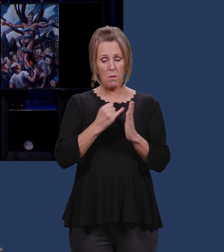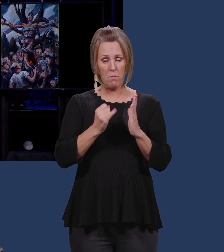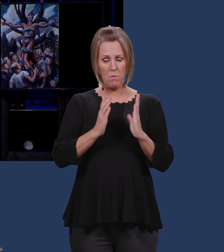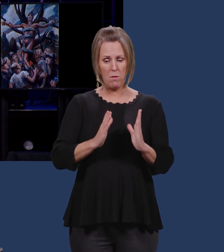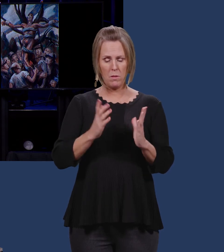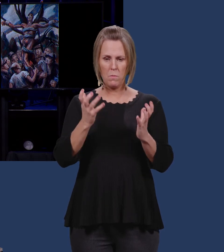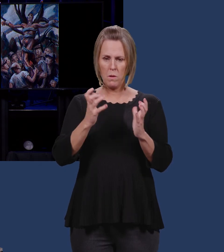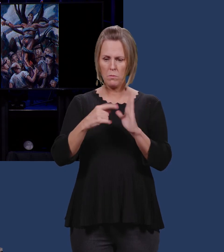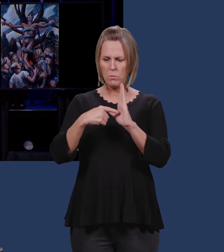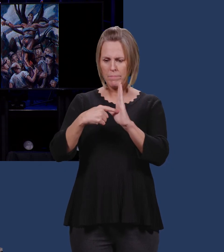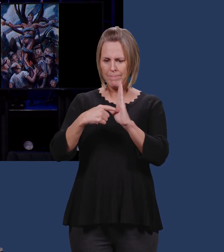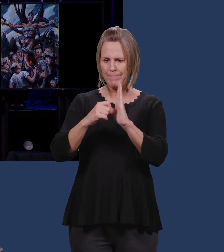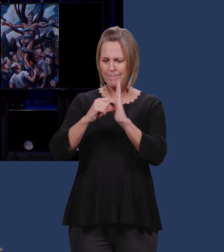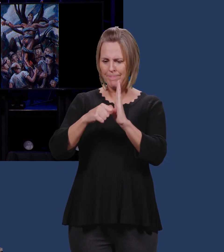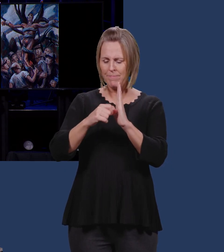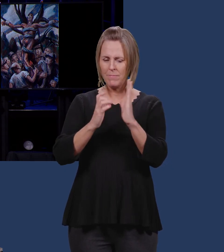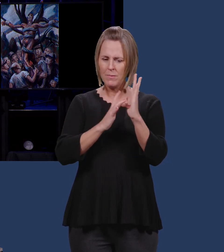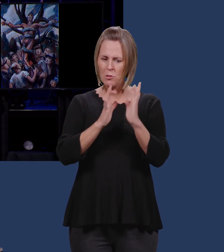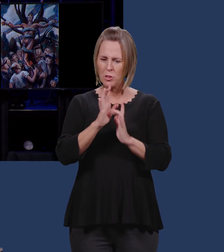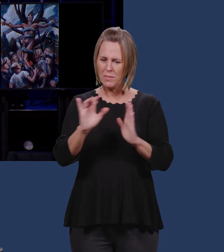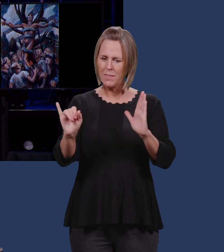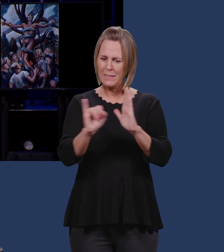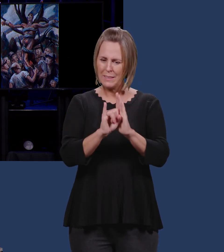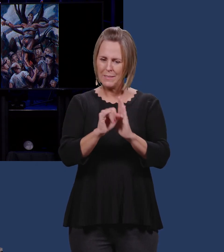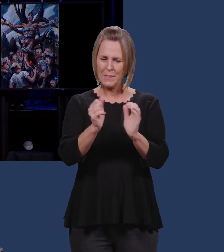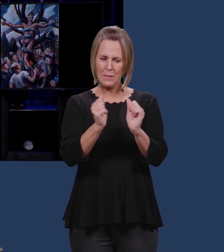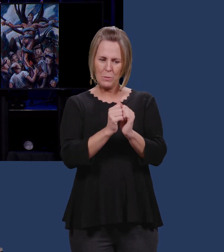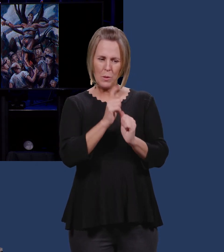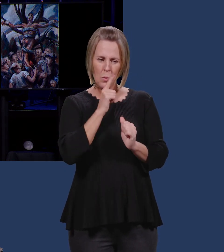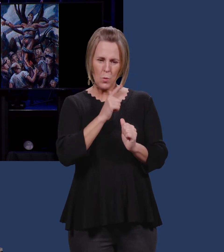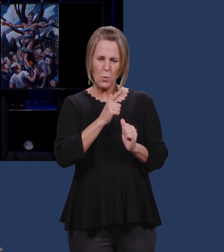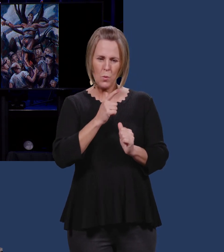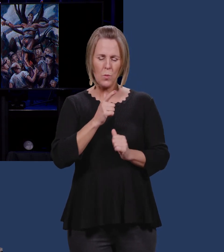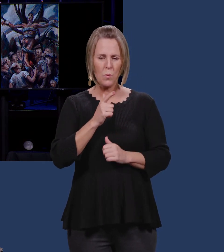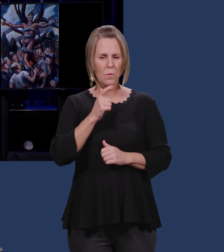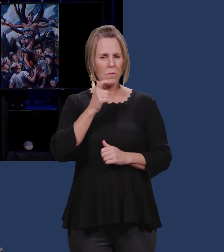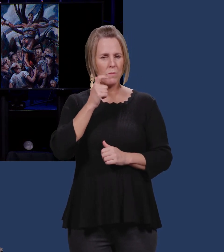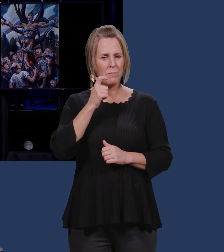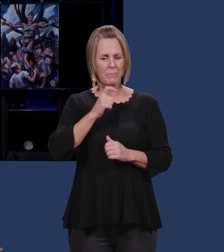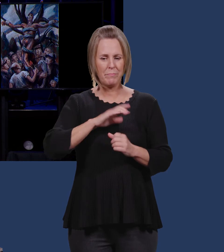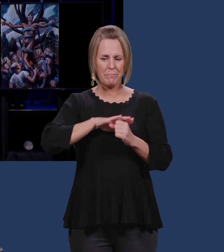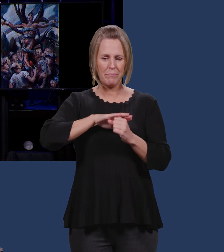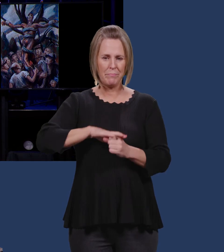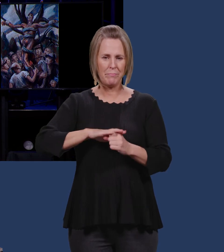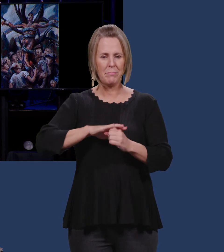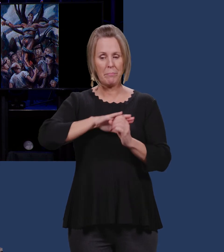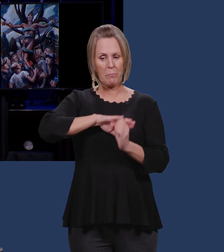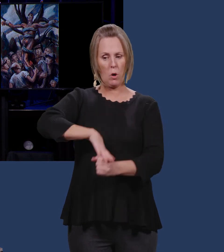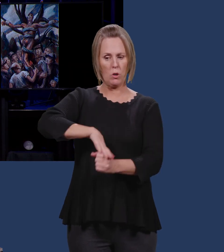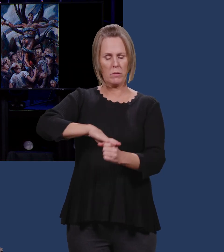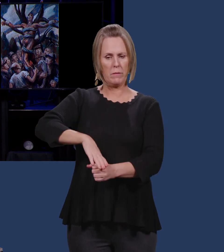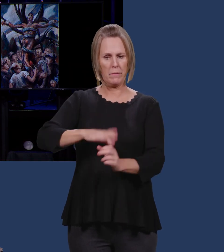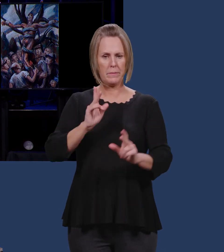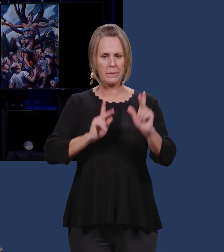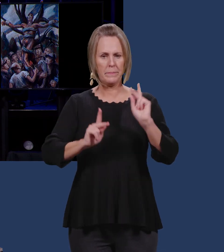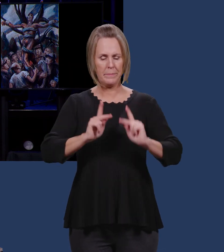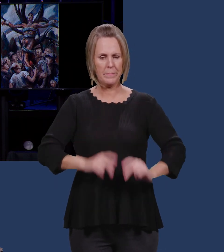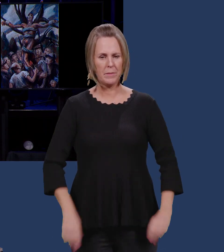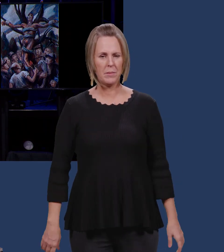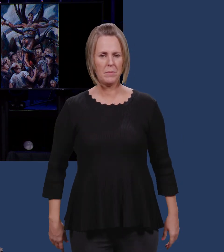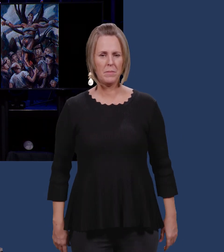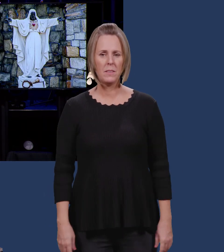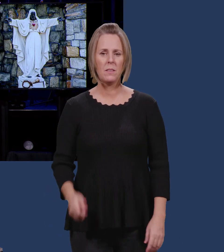that Jesus identifies with the marginalized. In the late 60s,